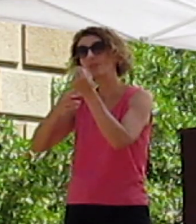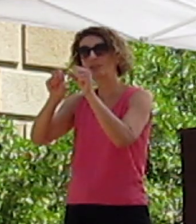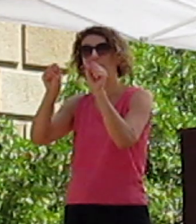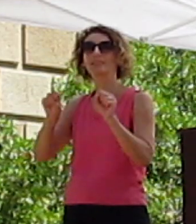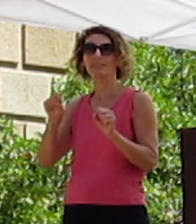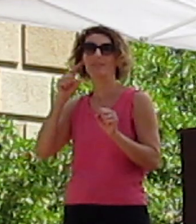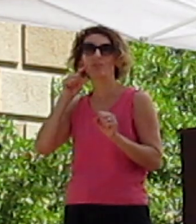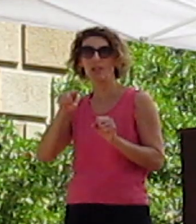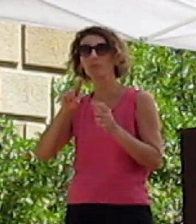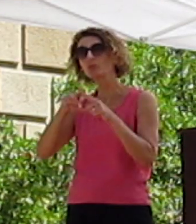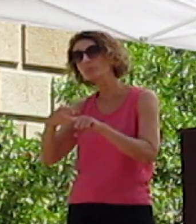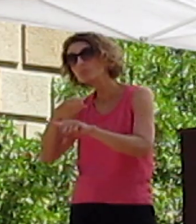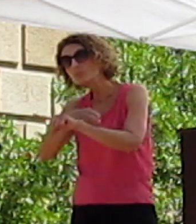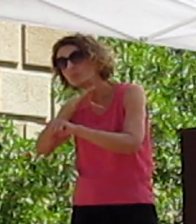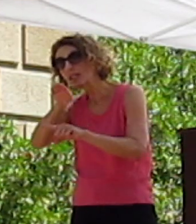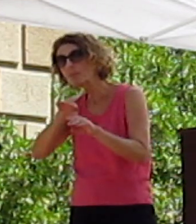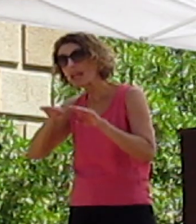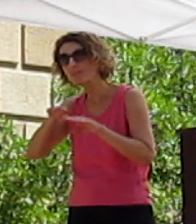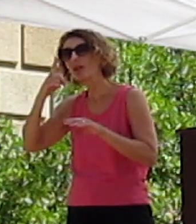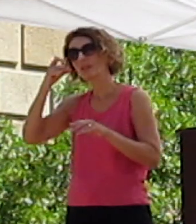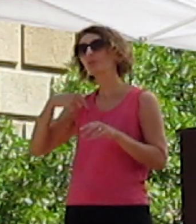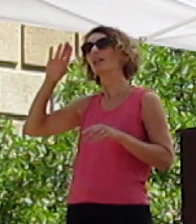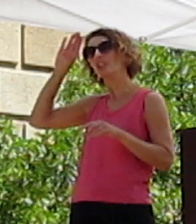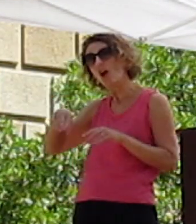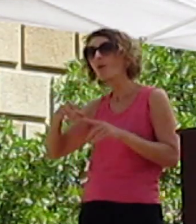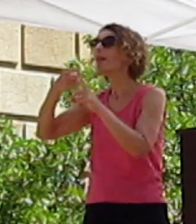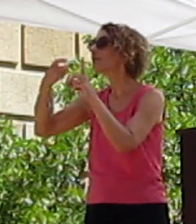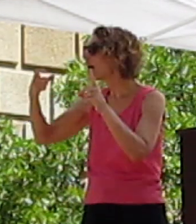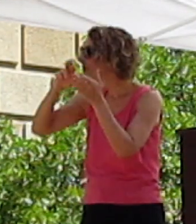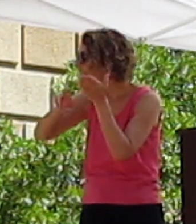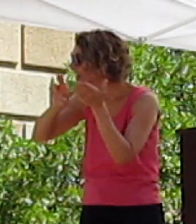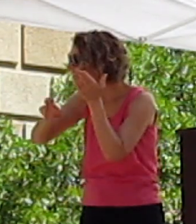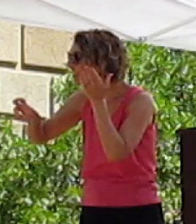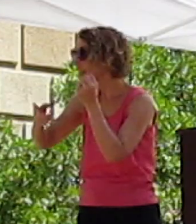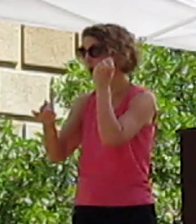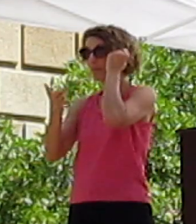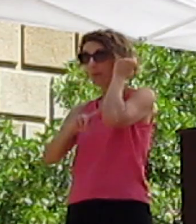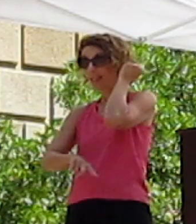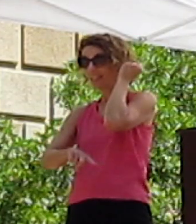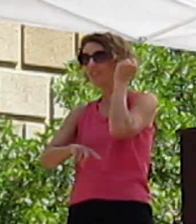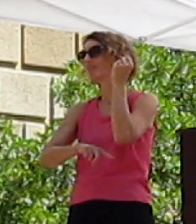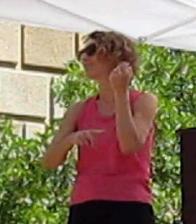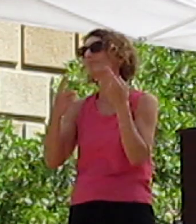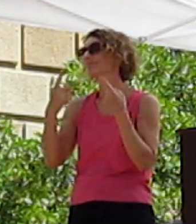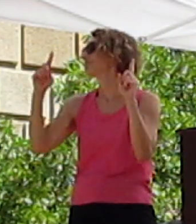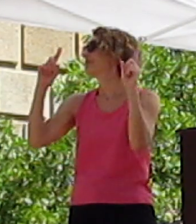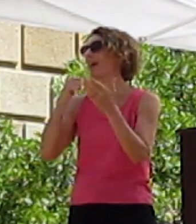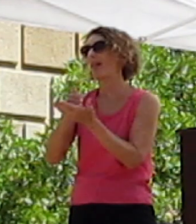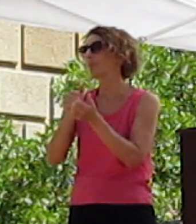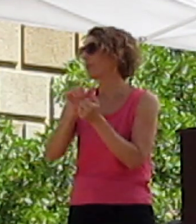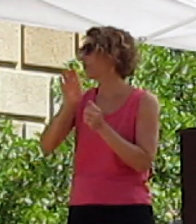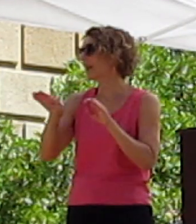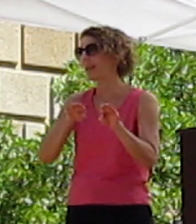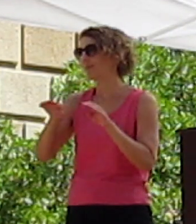system to improve his behaviors, because we know from research that punishment does not help with these behaviors.